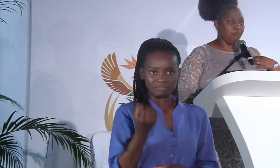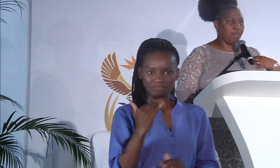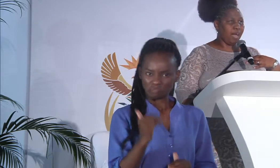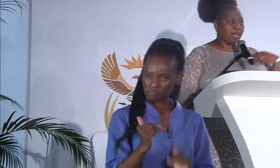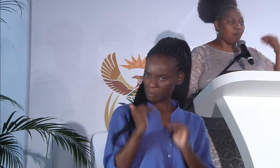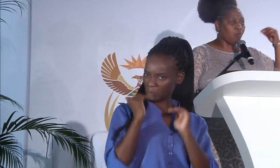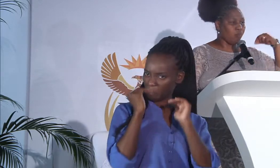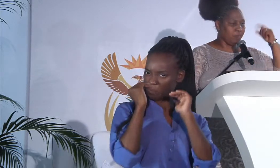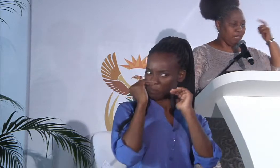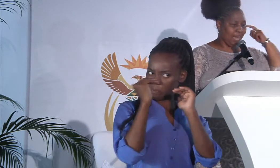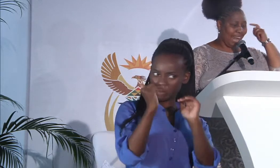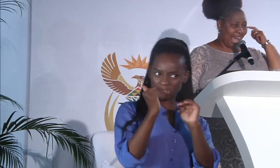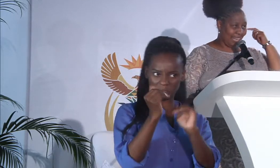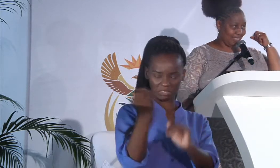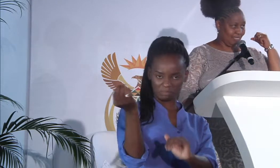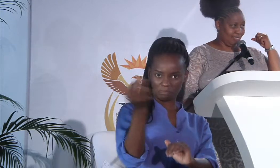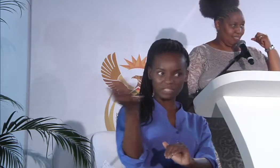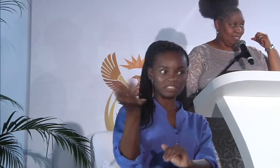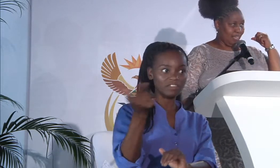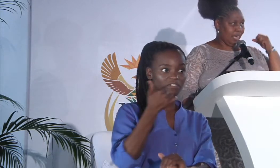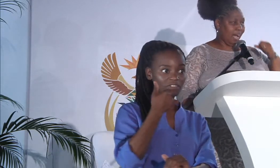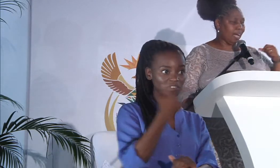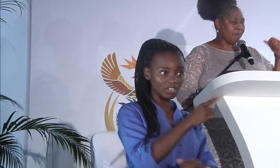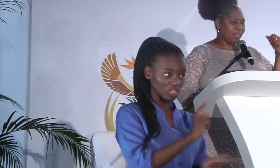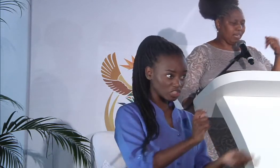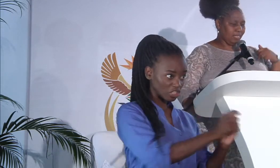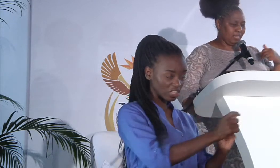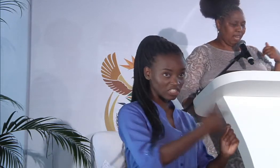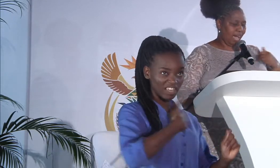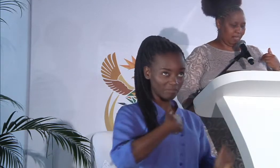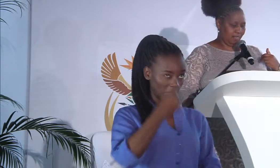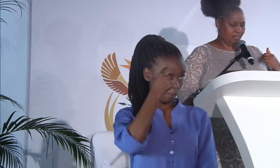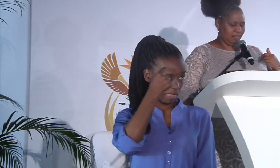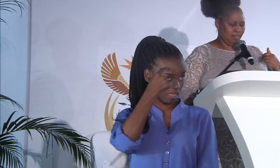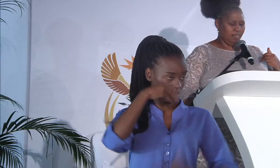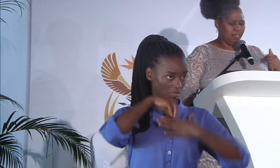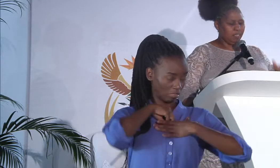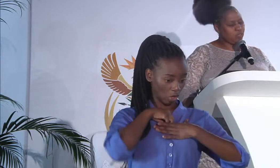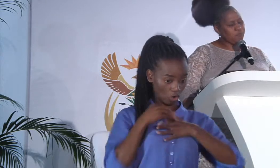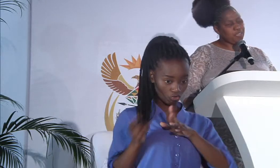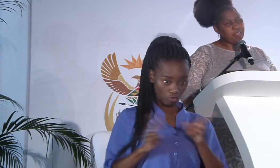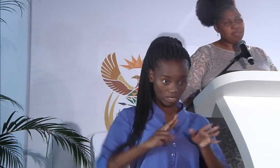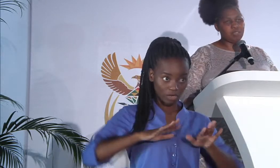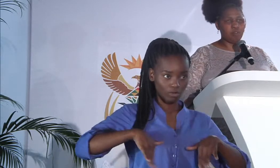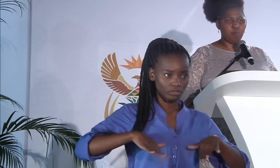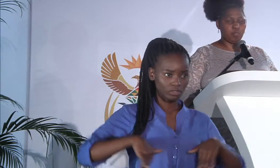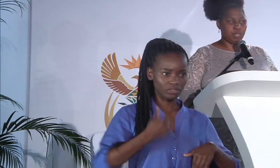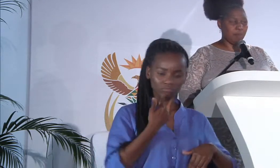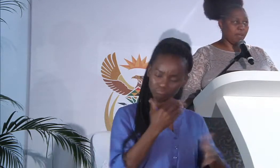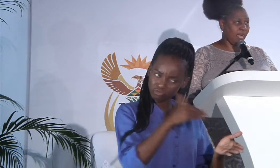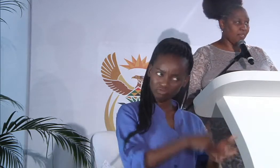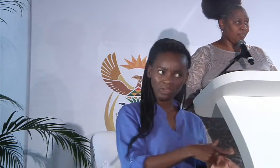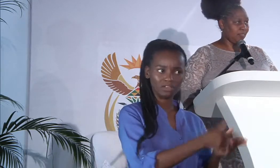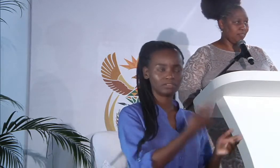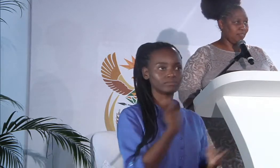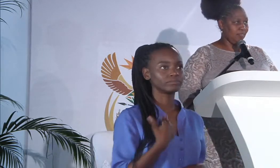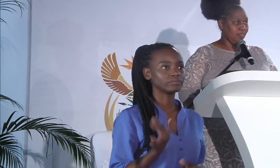If angalungi mina la, and angaba ready la, ngizofika ngibe irobot